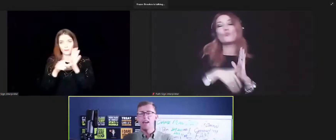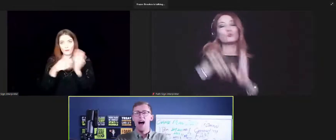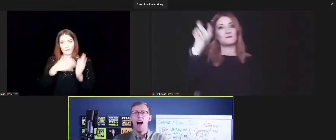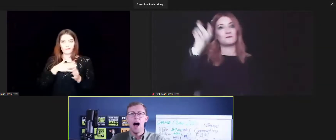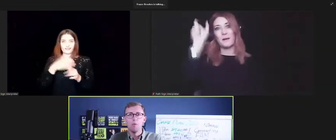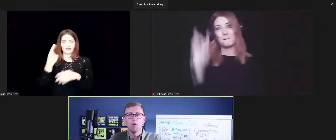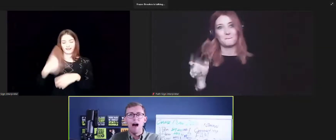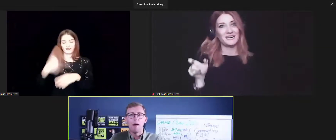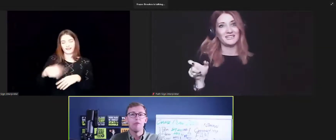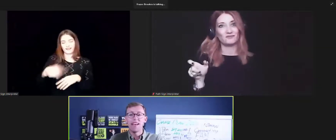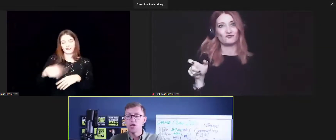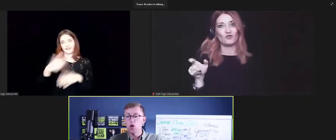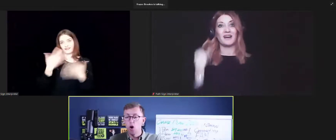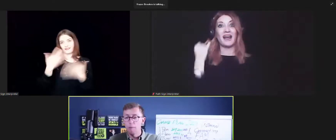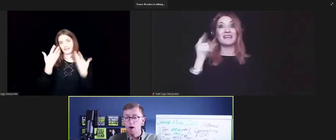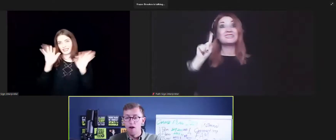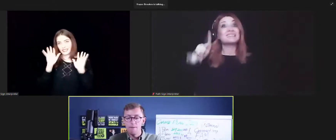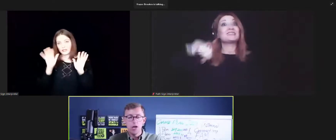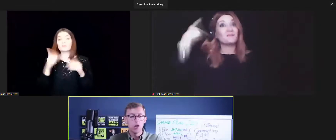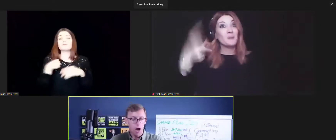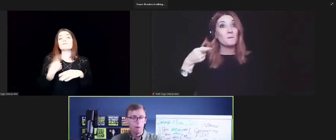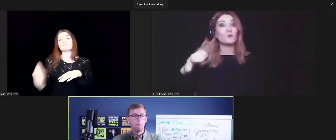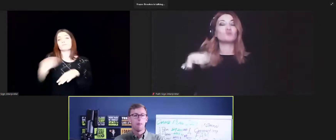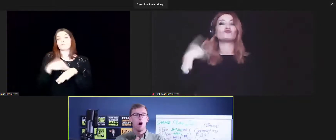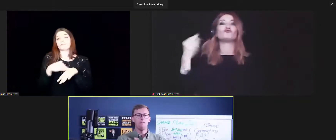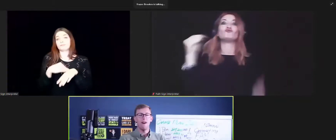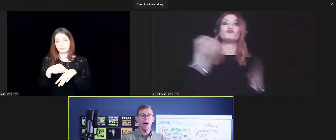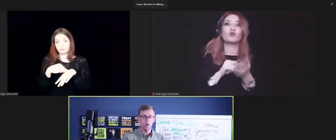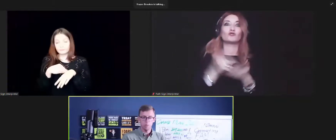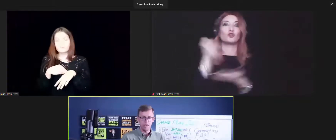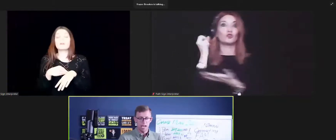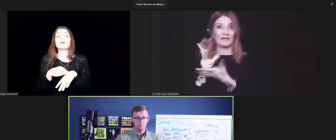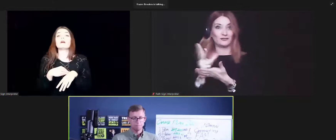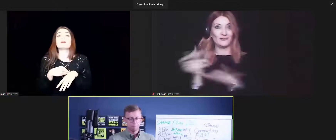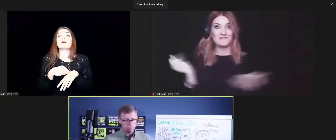Alain and we'll wrap things up. All right. So our final